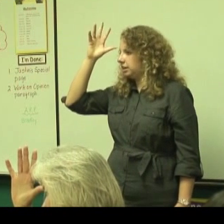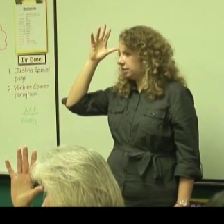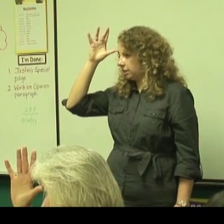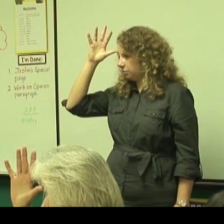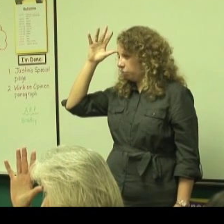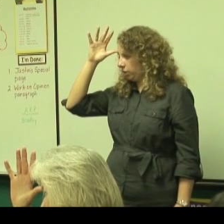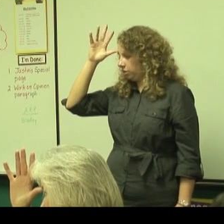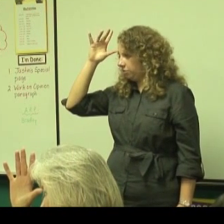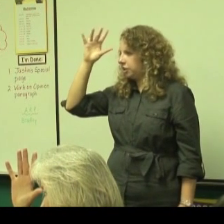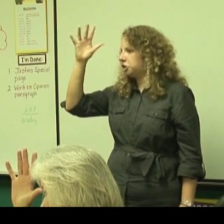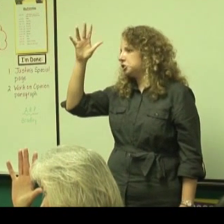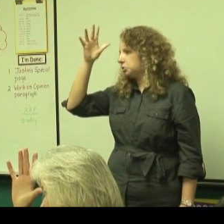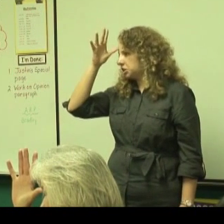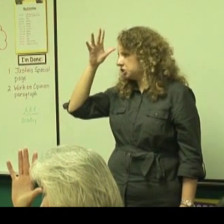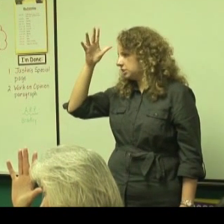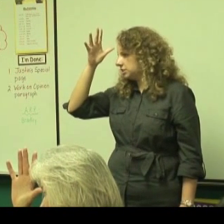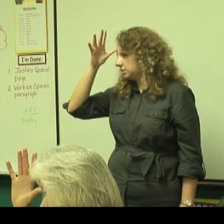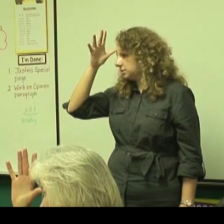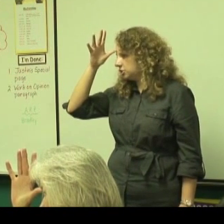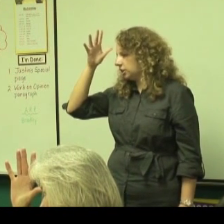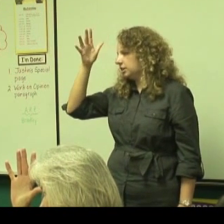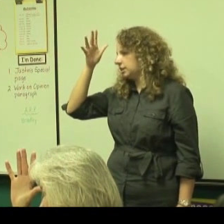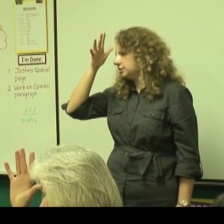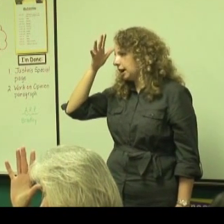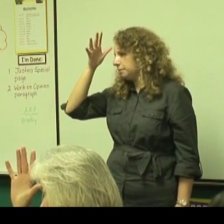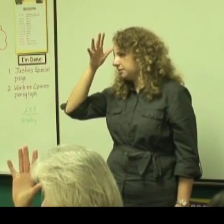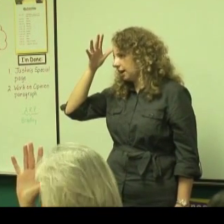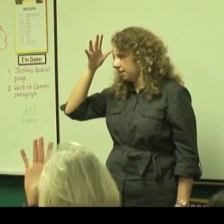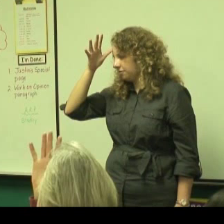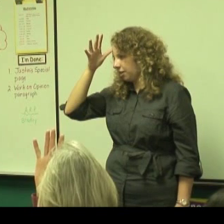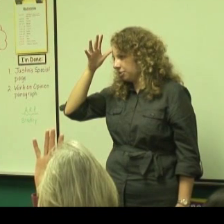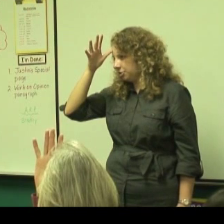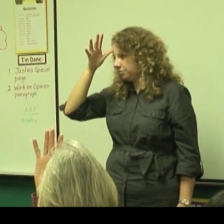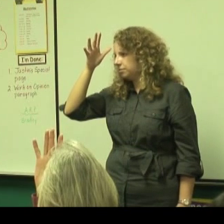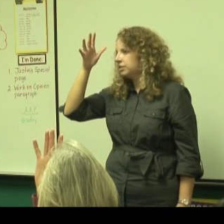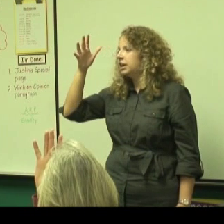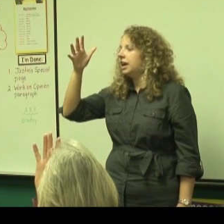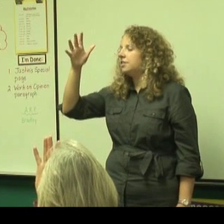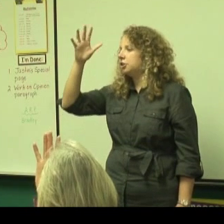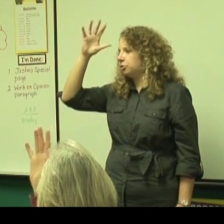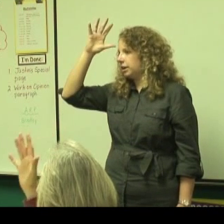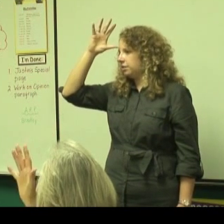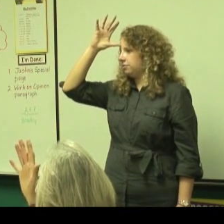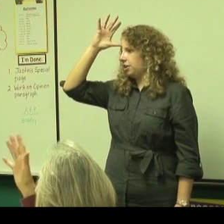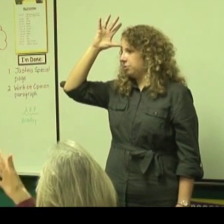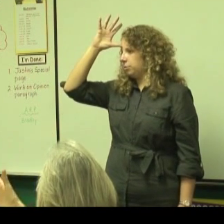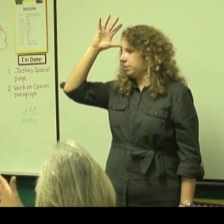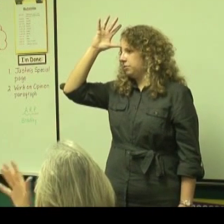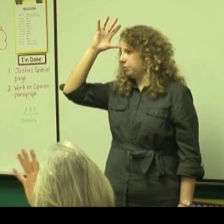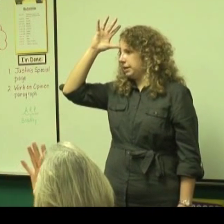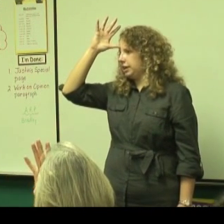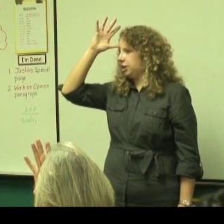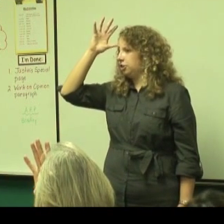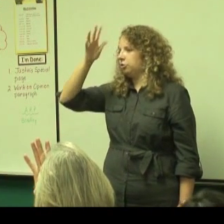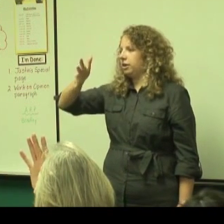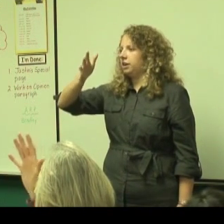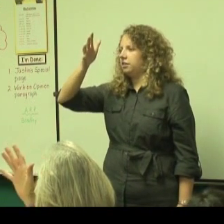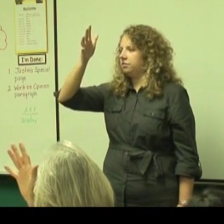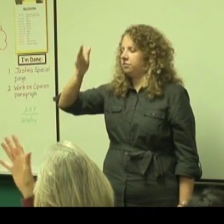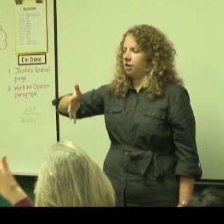it can wiggle the fingers or it can just gently like tap like that, father. And then grandfather would be from here,